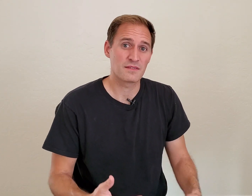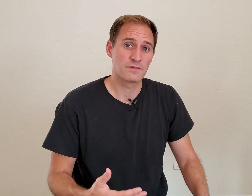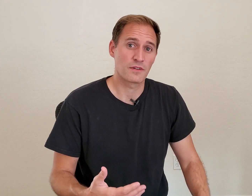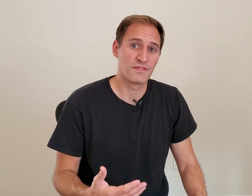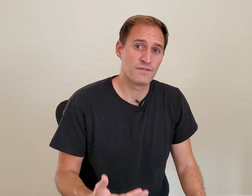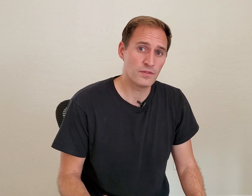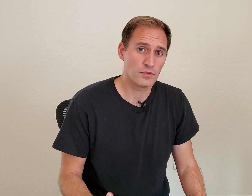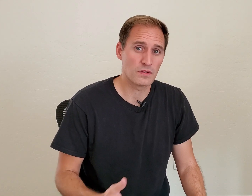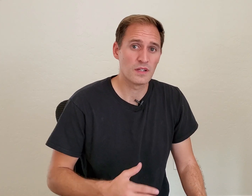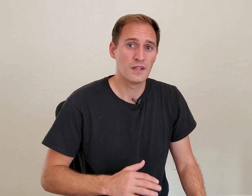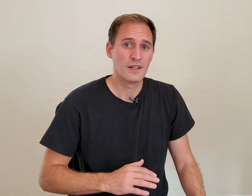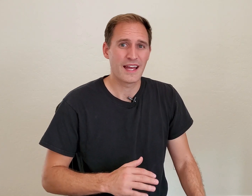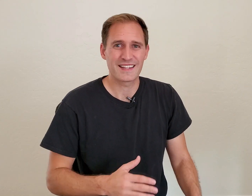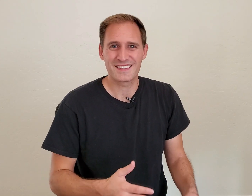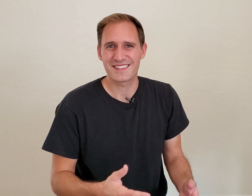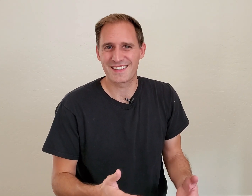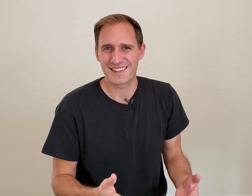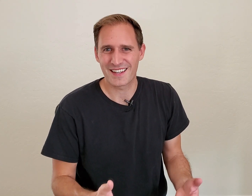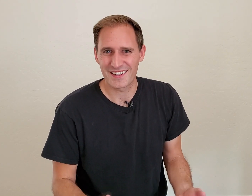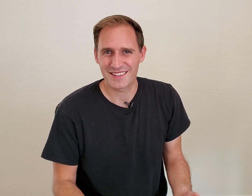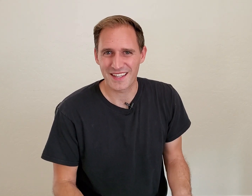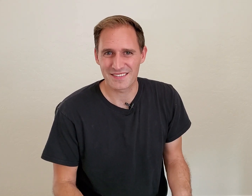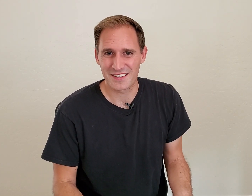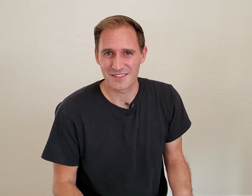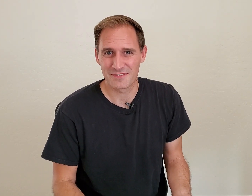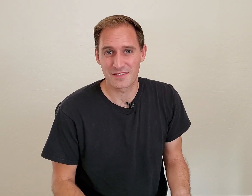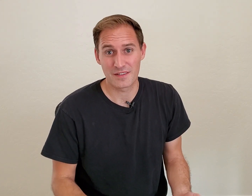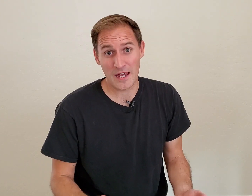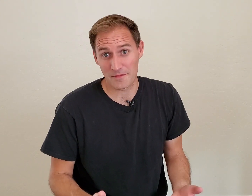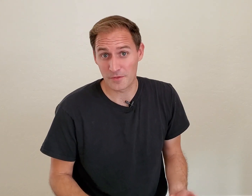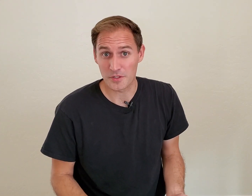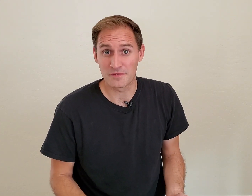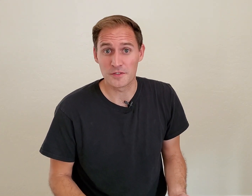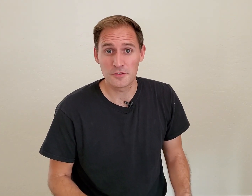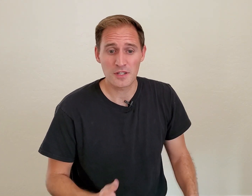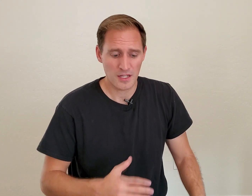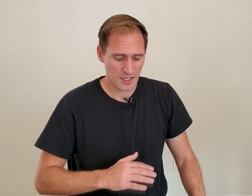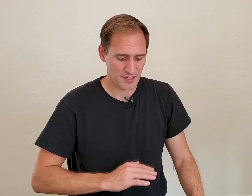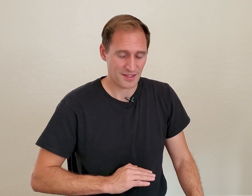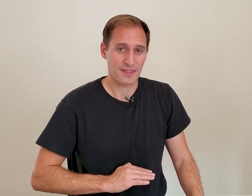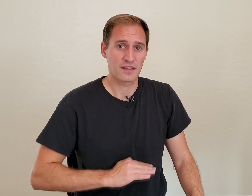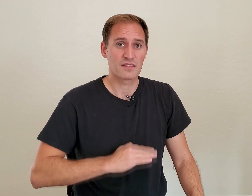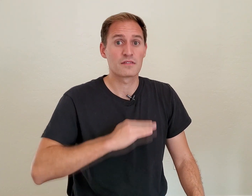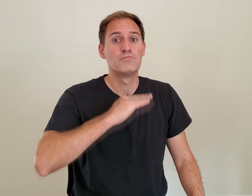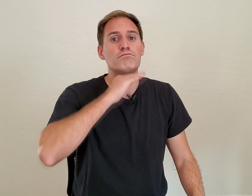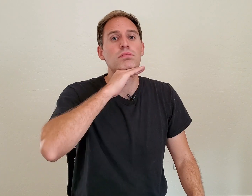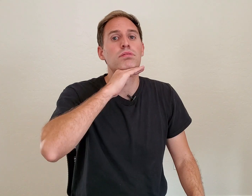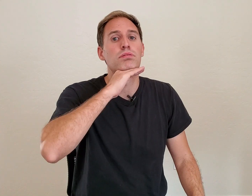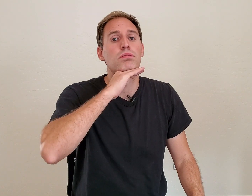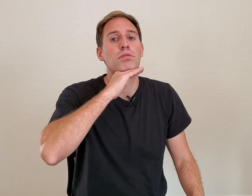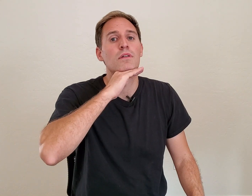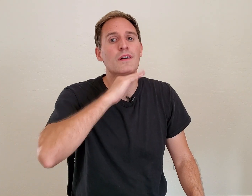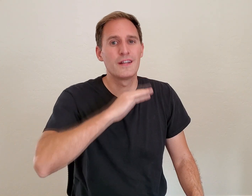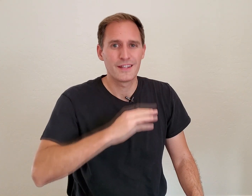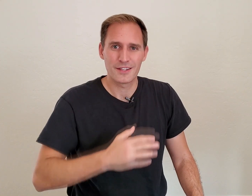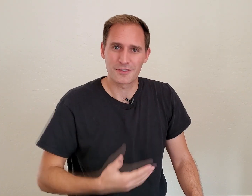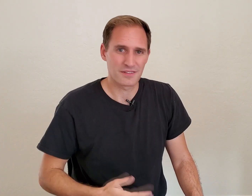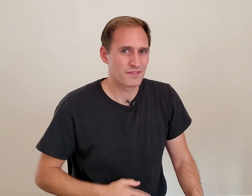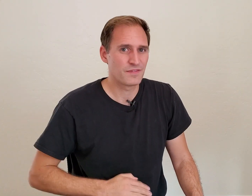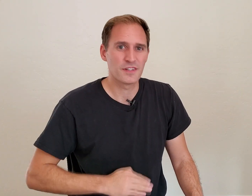for full, at least in the context of I'm full of food, is like this. You're just filled